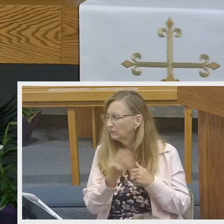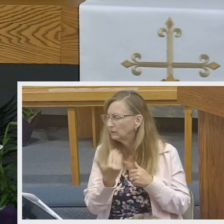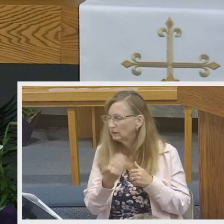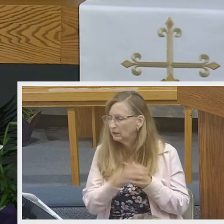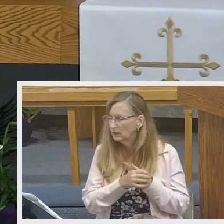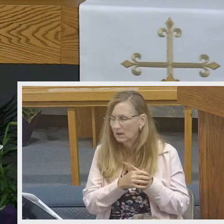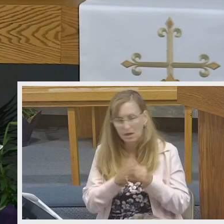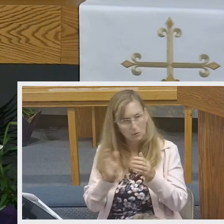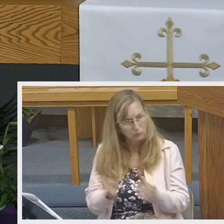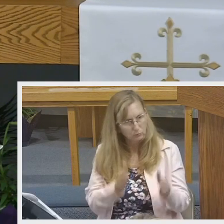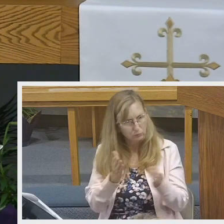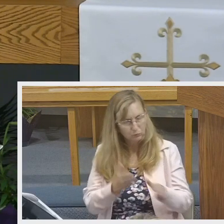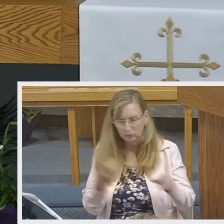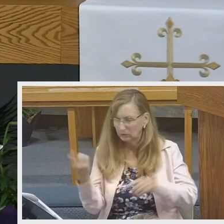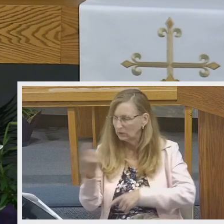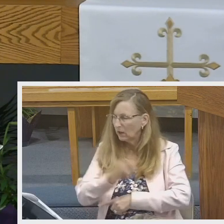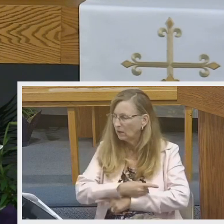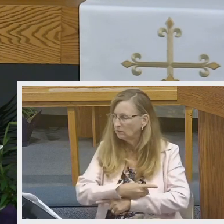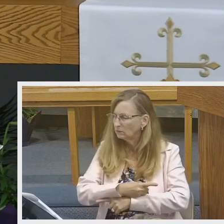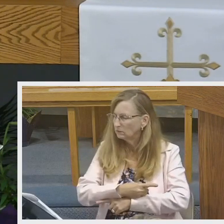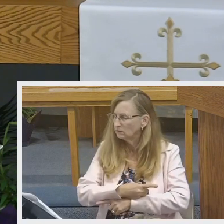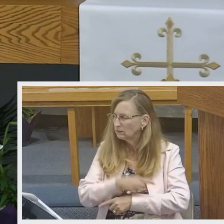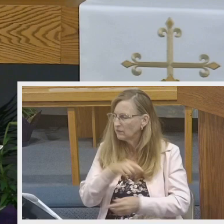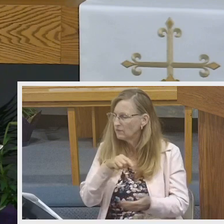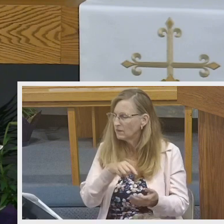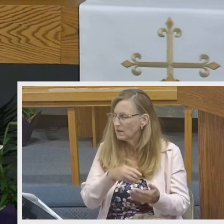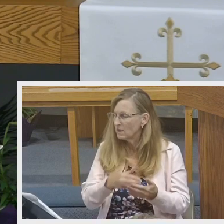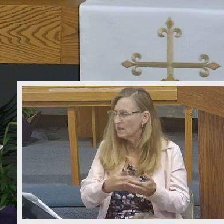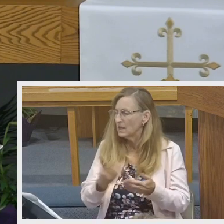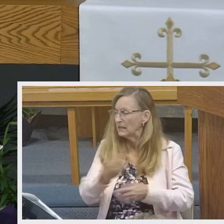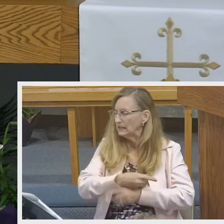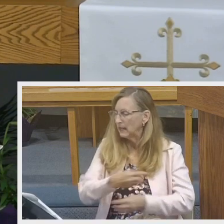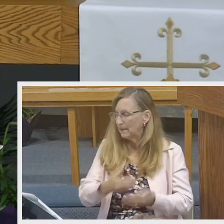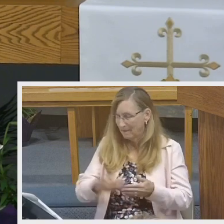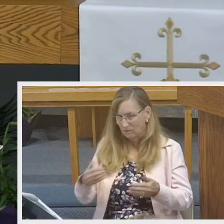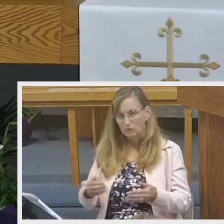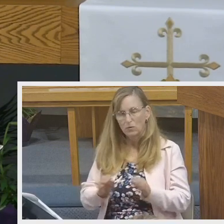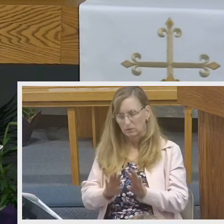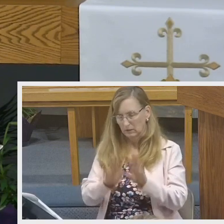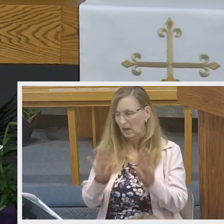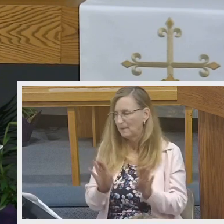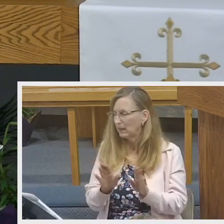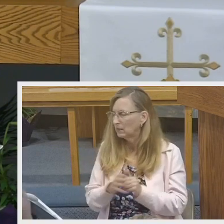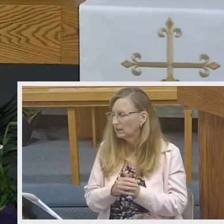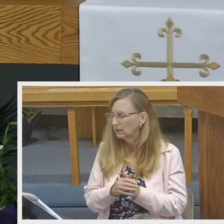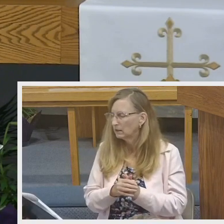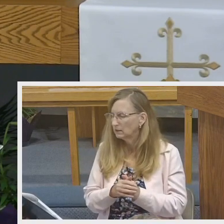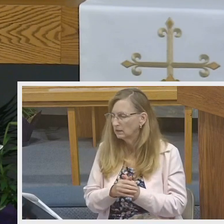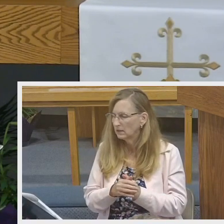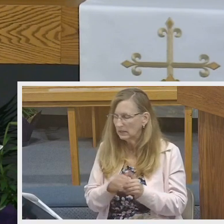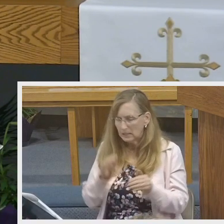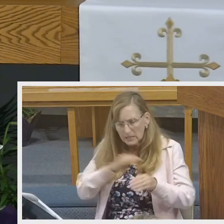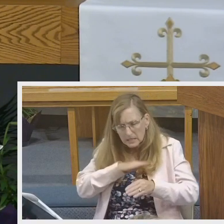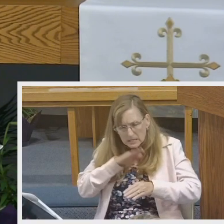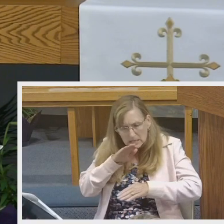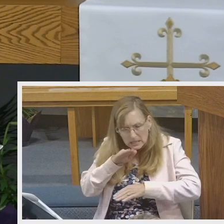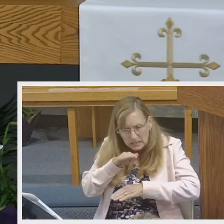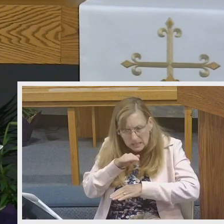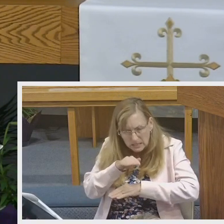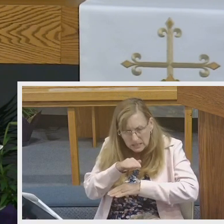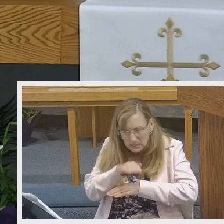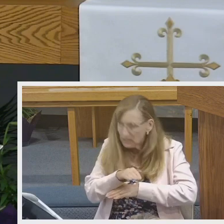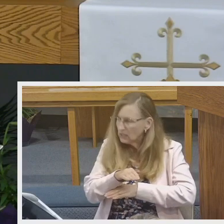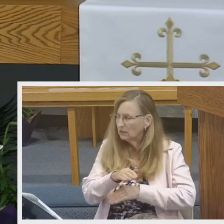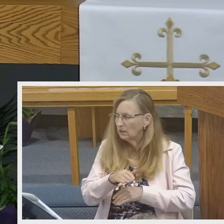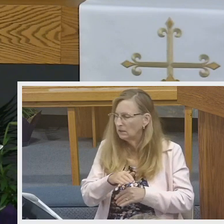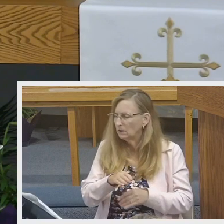It was preparation day, that is, the day before the Sabbath. So as evening approached, Joseph of Arimathea,